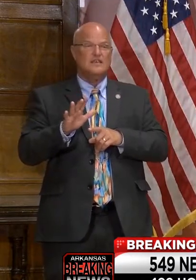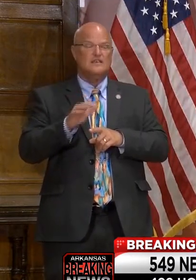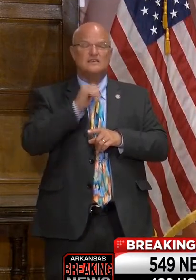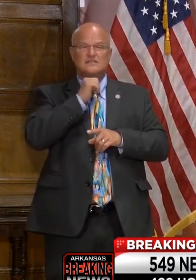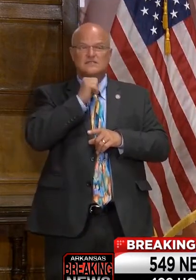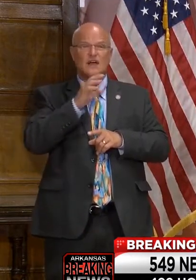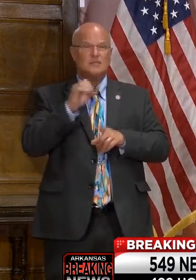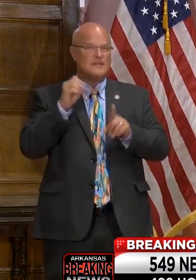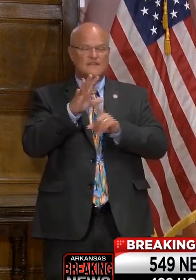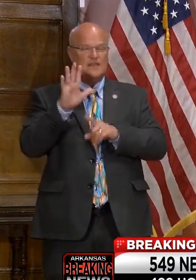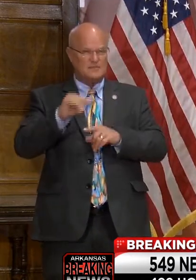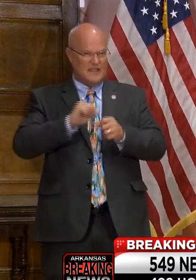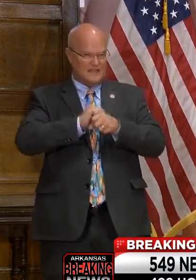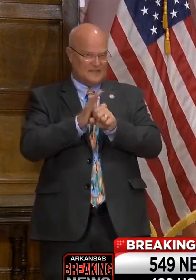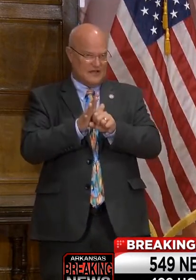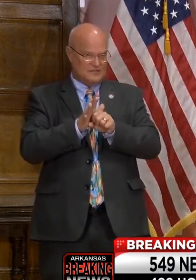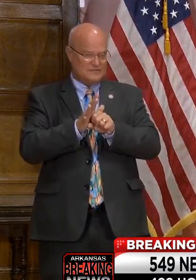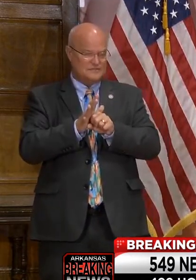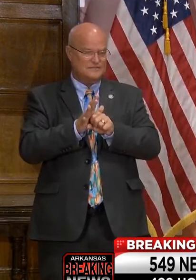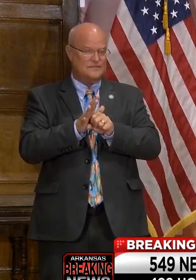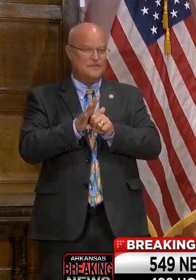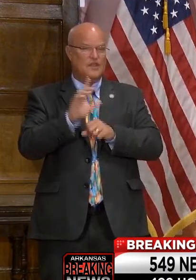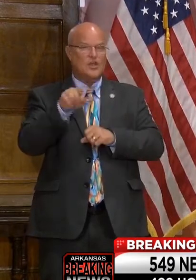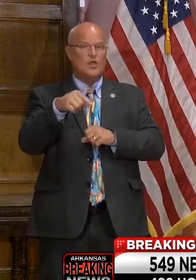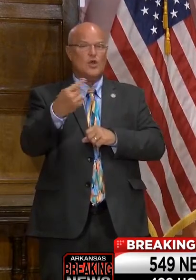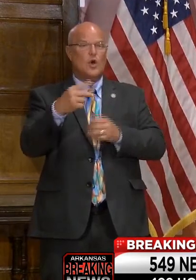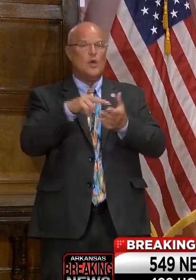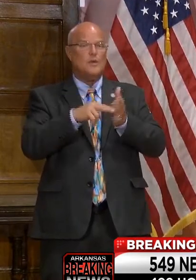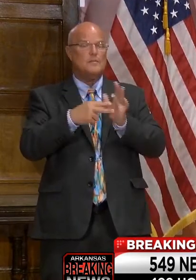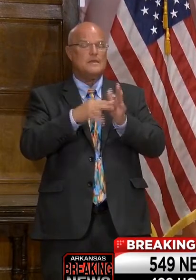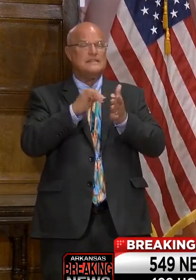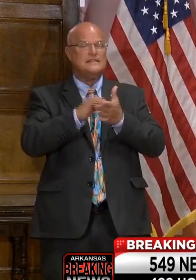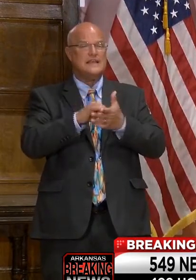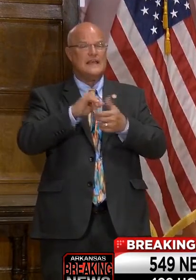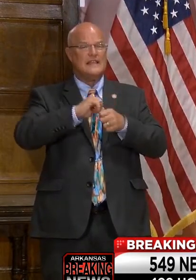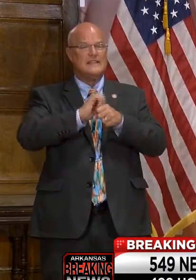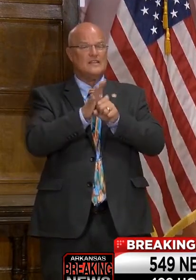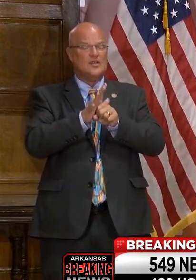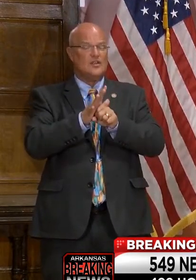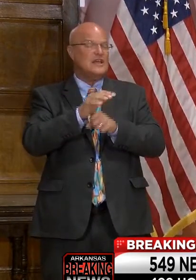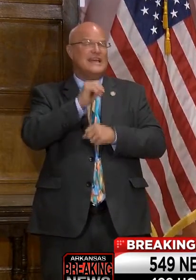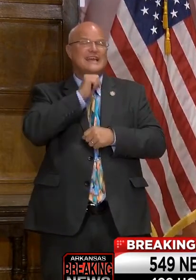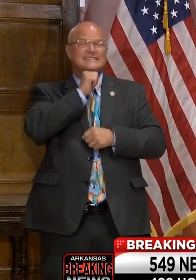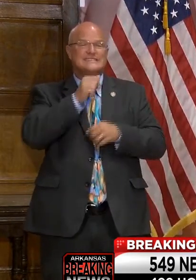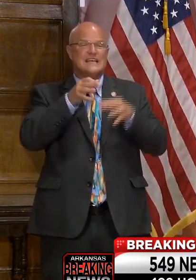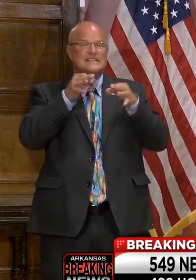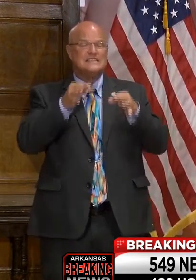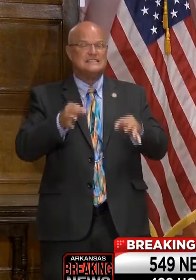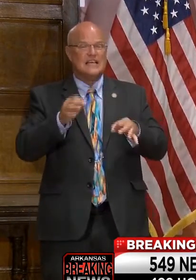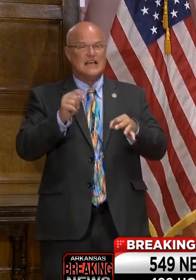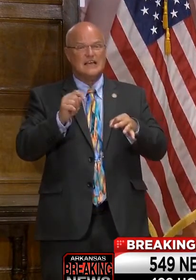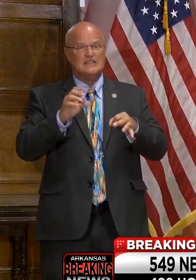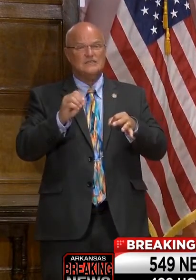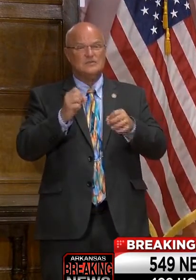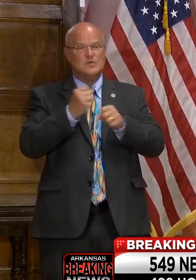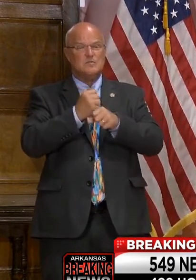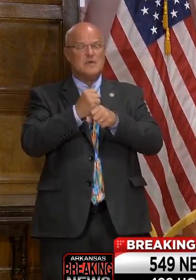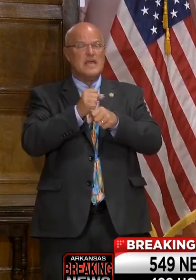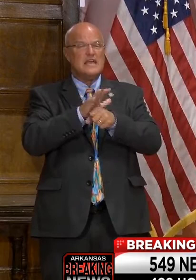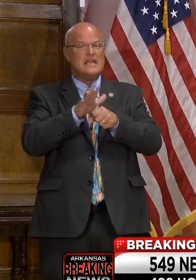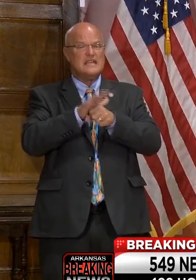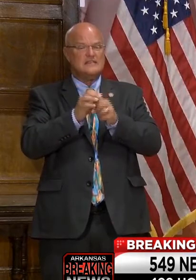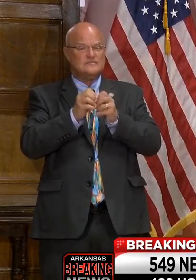not been infected by the virus. It only means that the virus has not decided to make enough